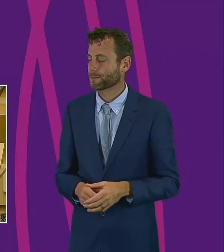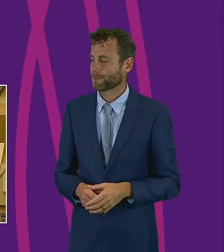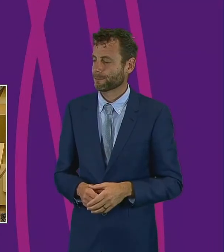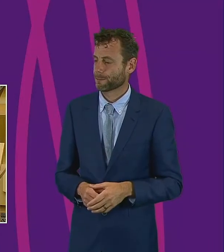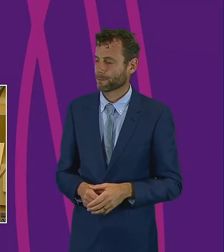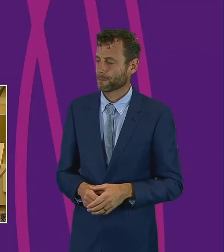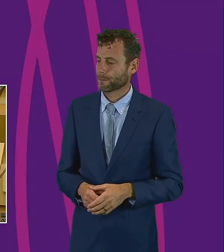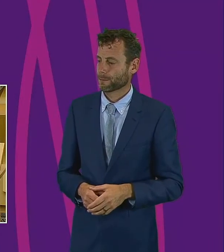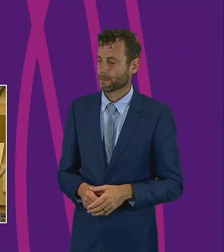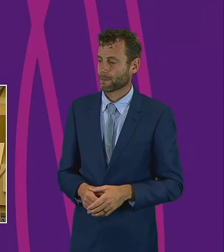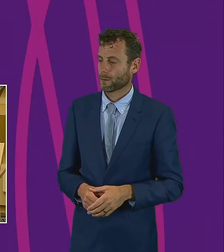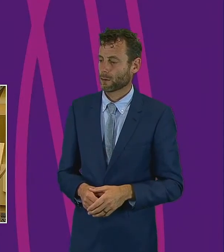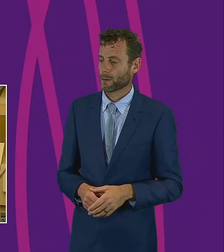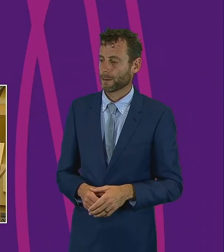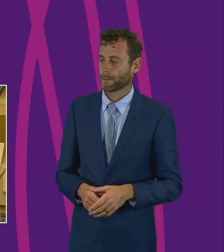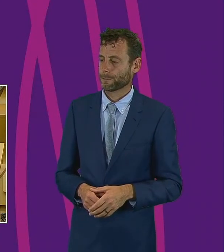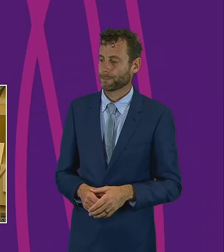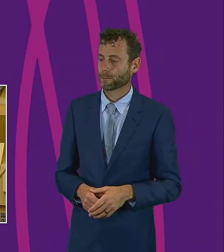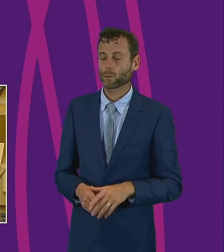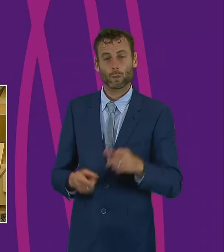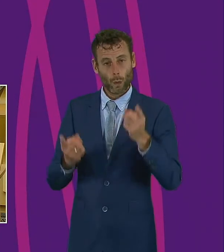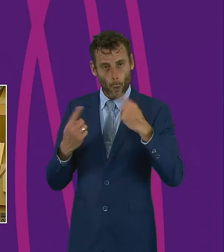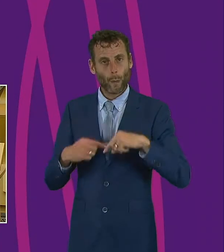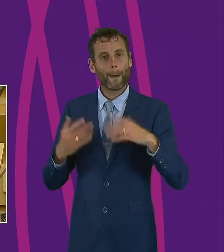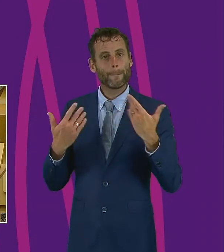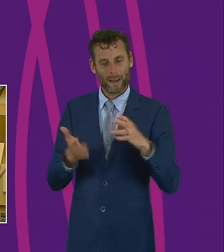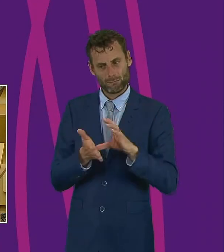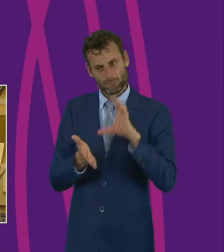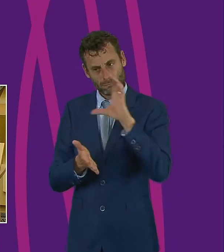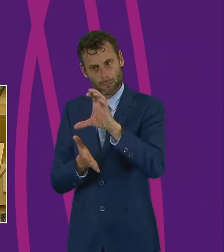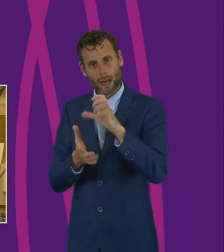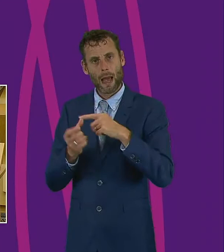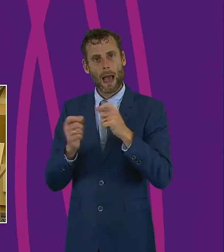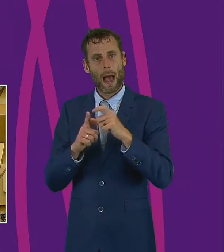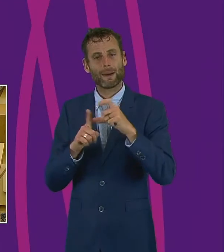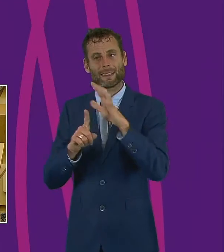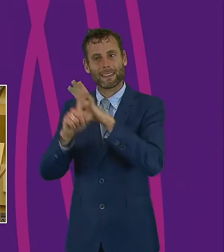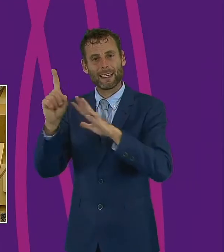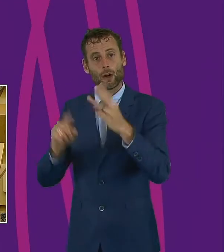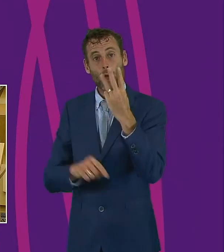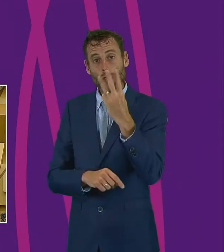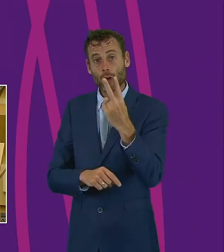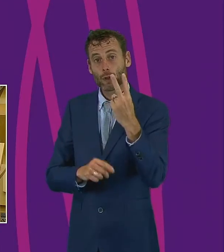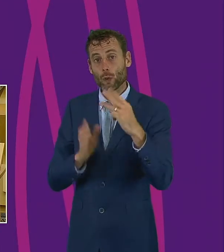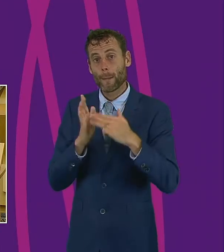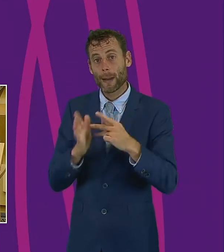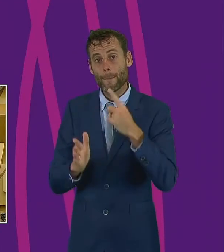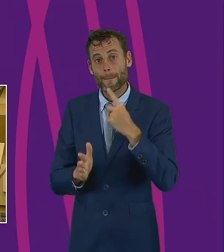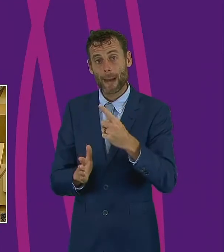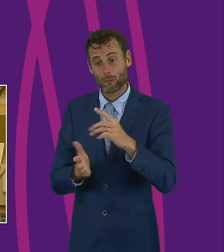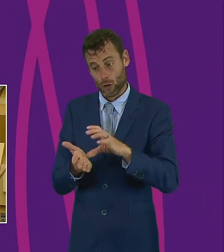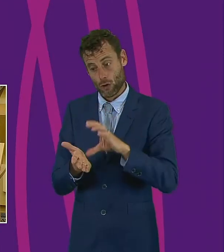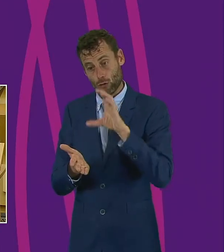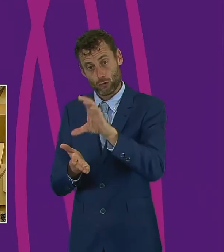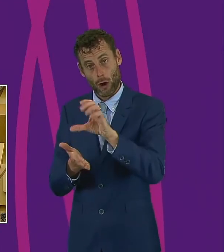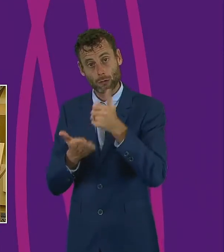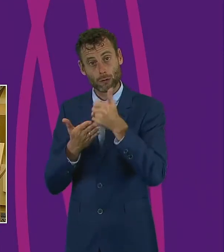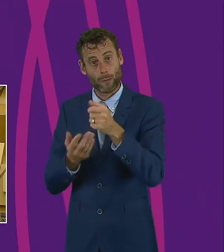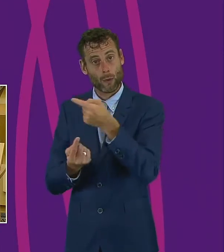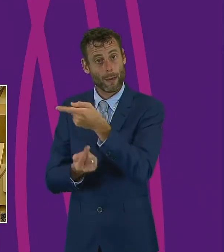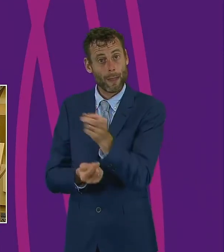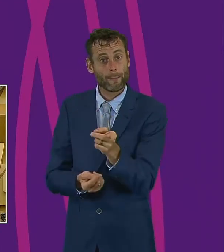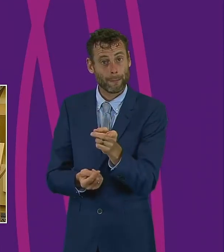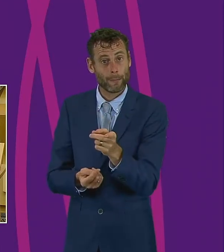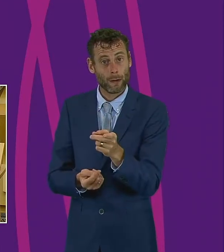obviously already made available to businesses in Aberdeen £32 million of grant support. So the additional